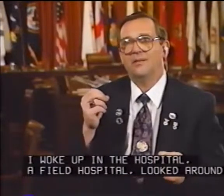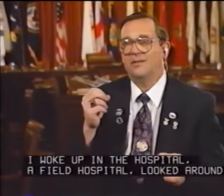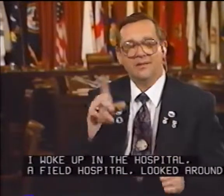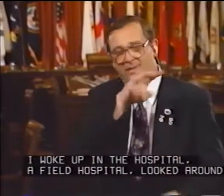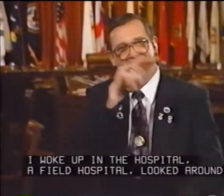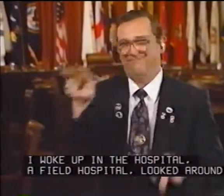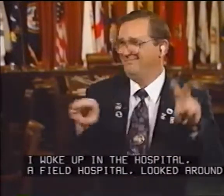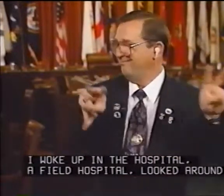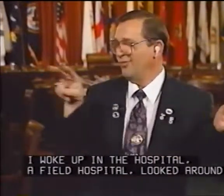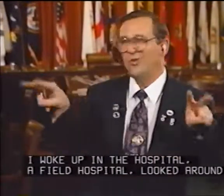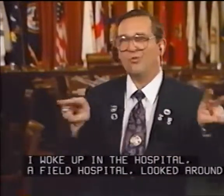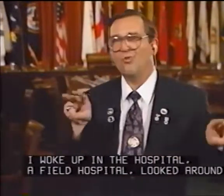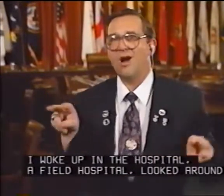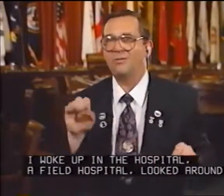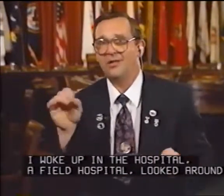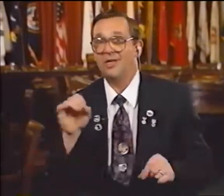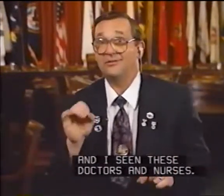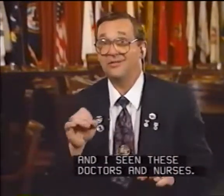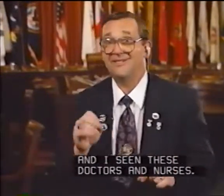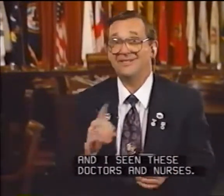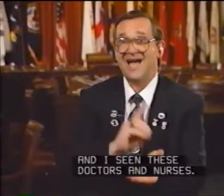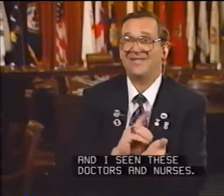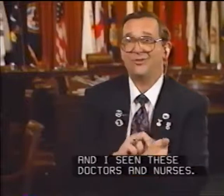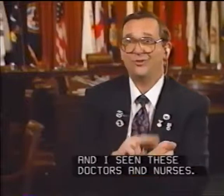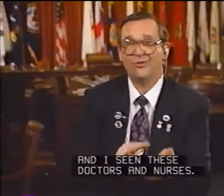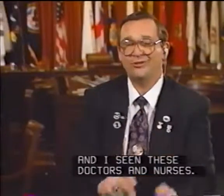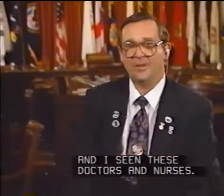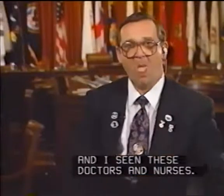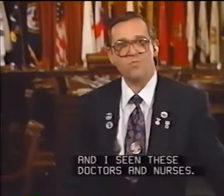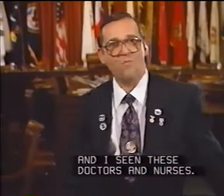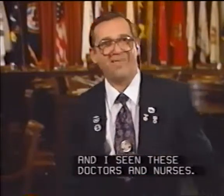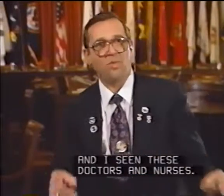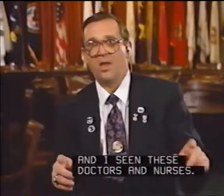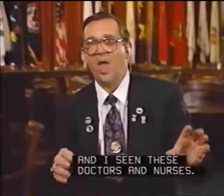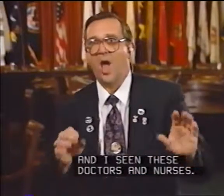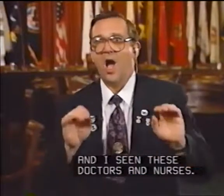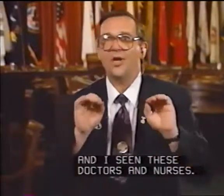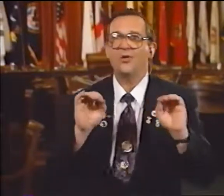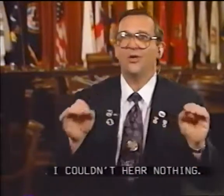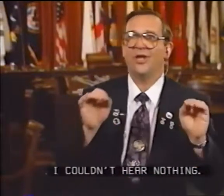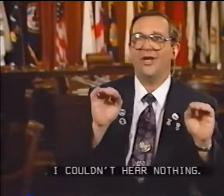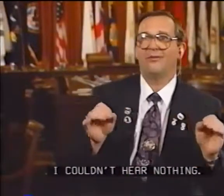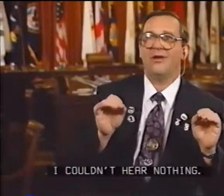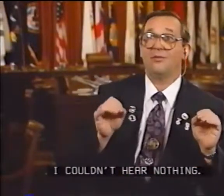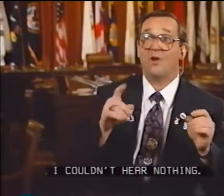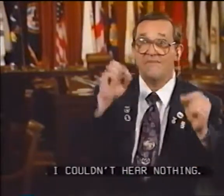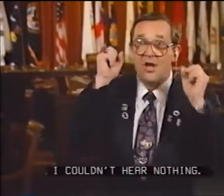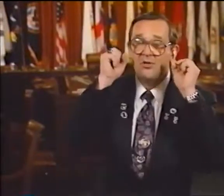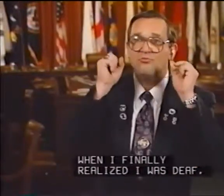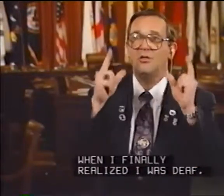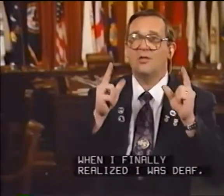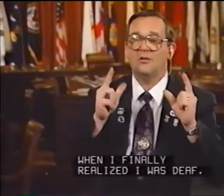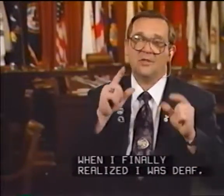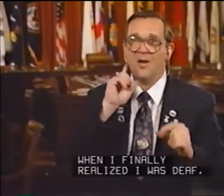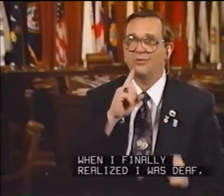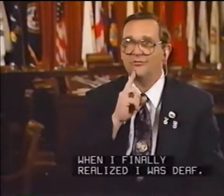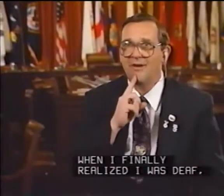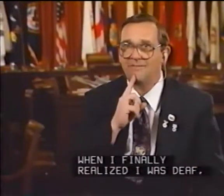looked around and I seen these doctors and nurses. I couldn't hear nothing. When I finally realized I was deaf,